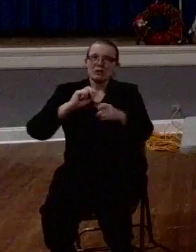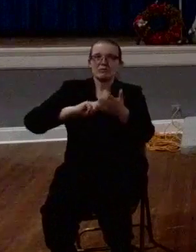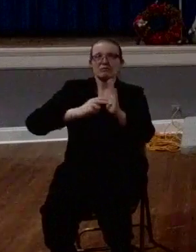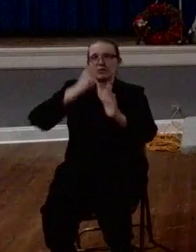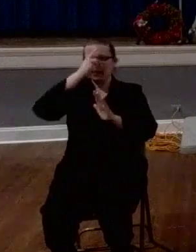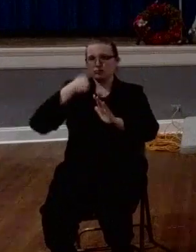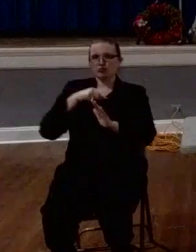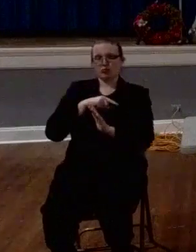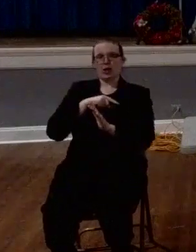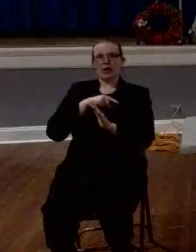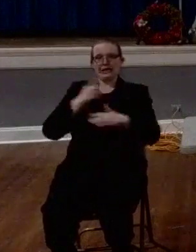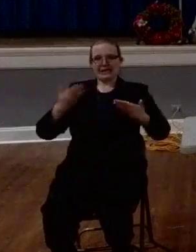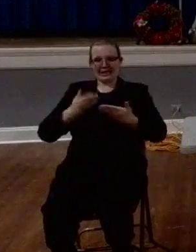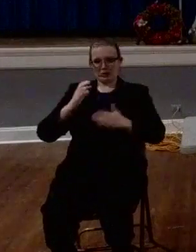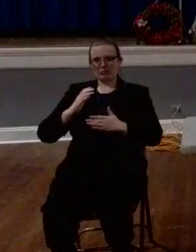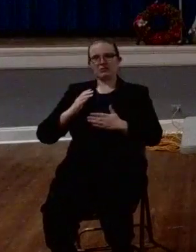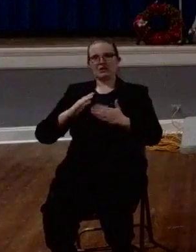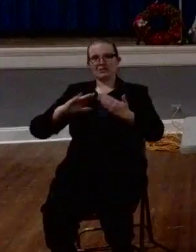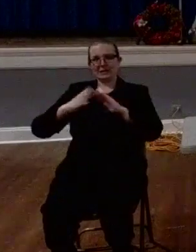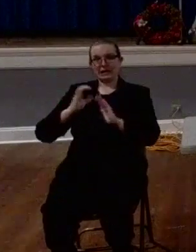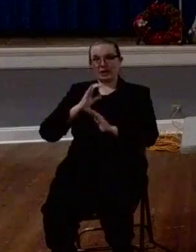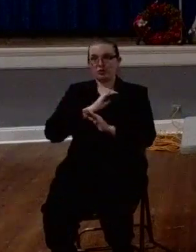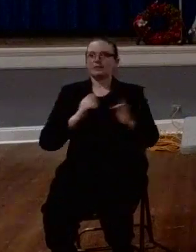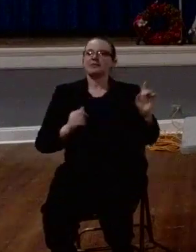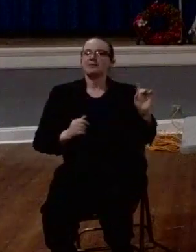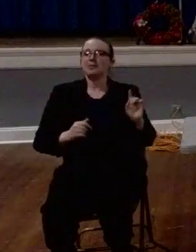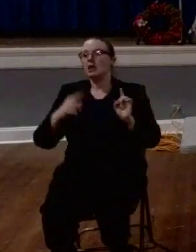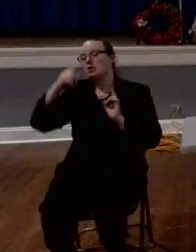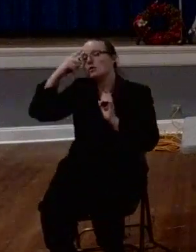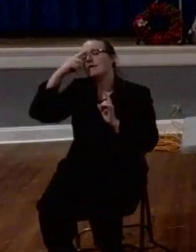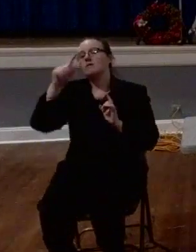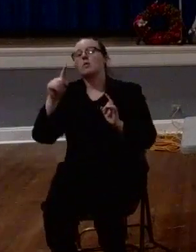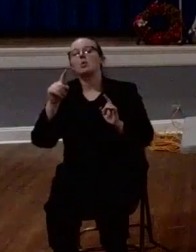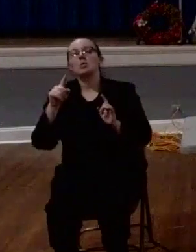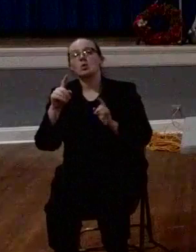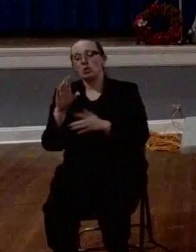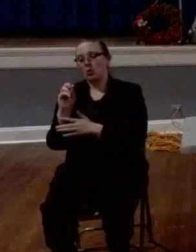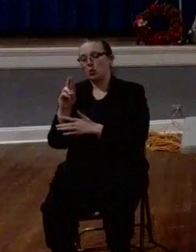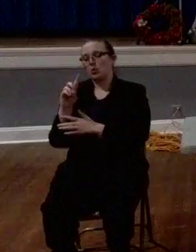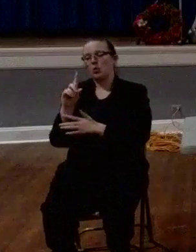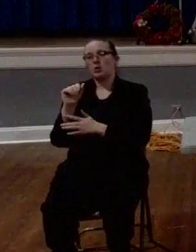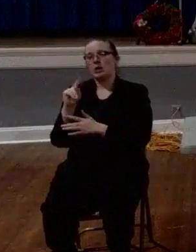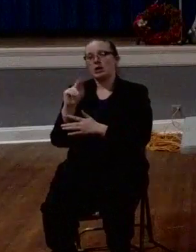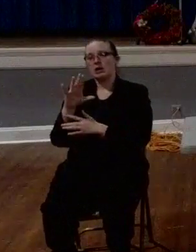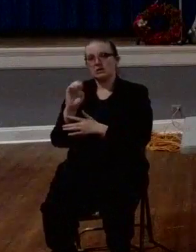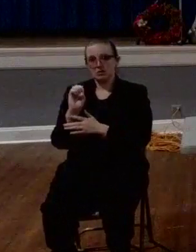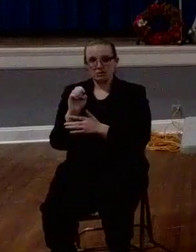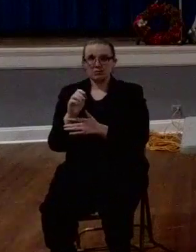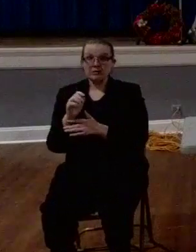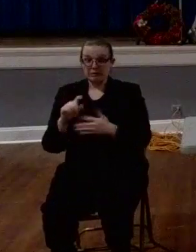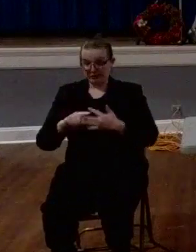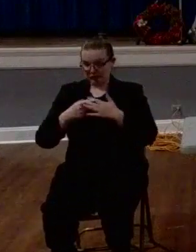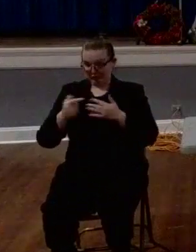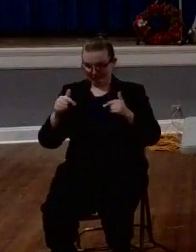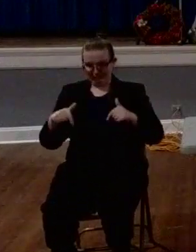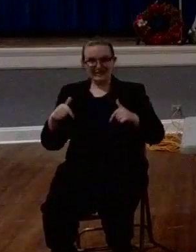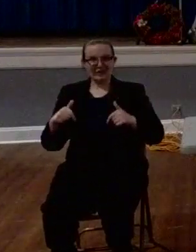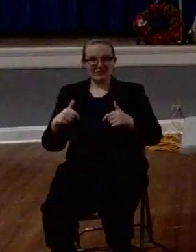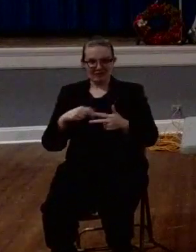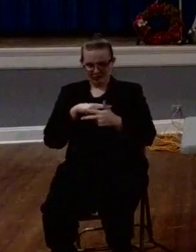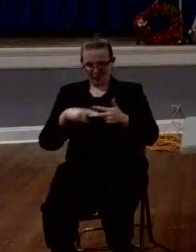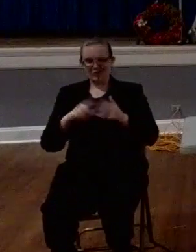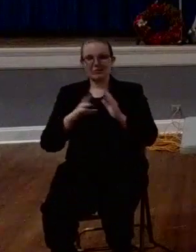as far as city council. Okay, so in the ordinance that kind of got us here through these 3